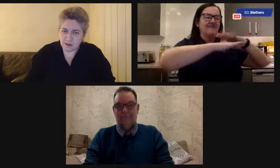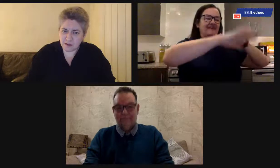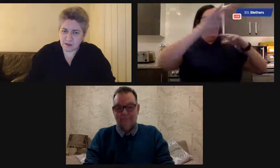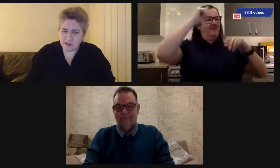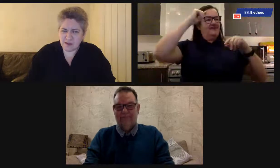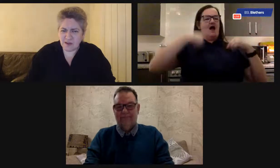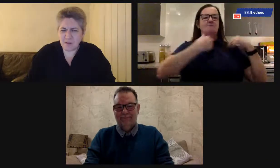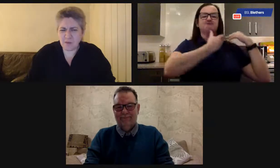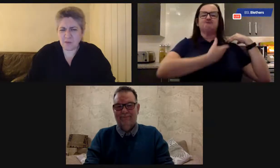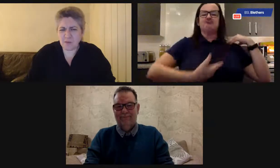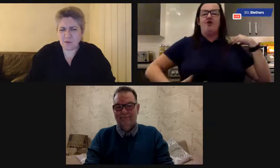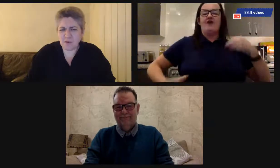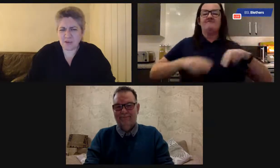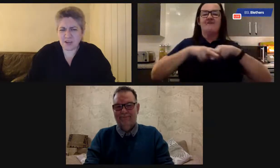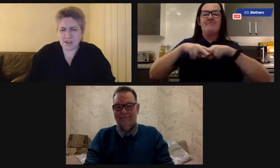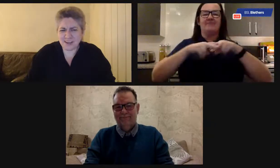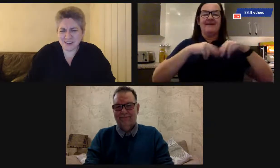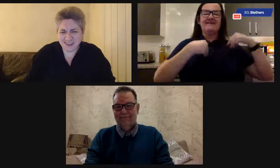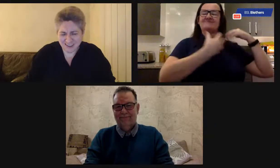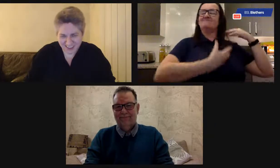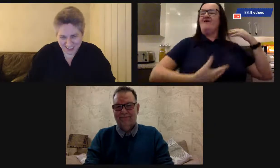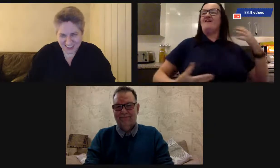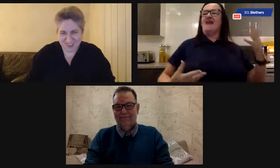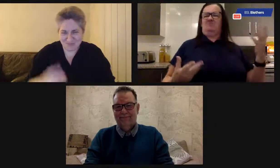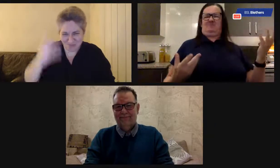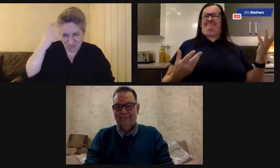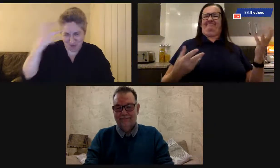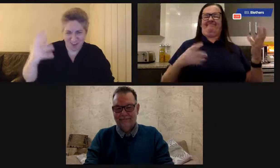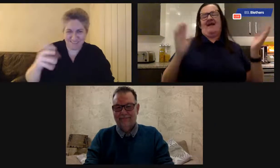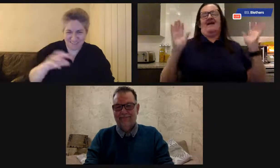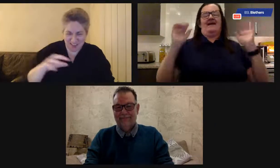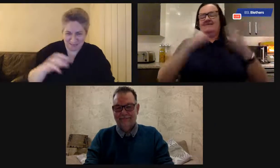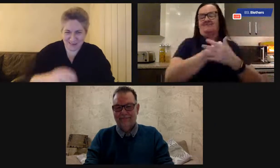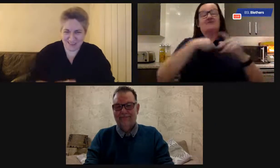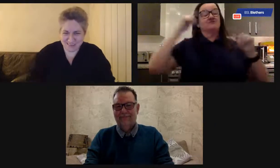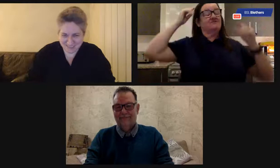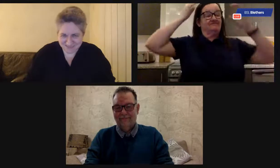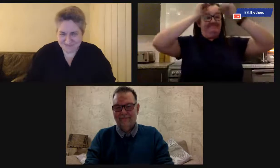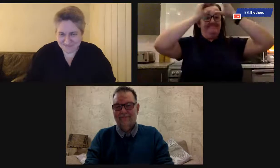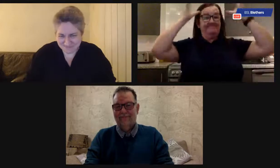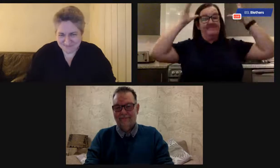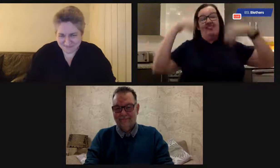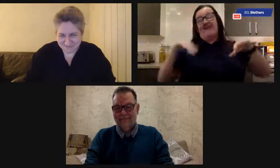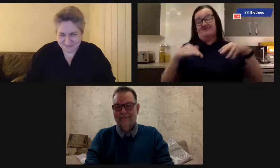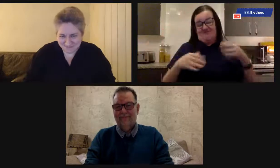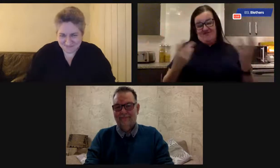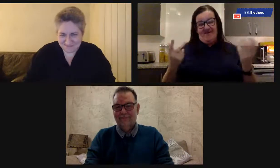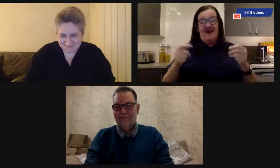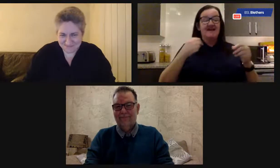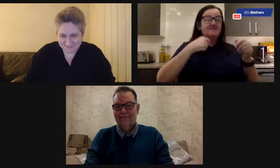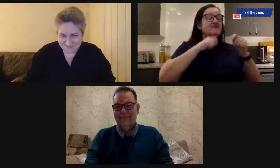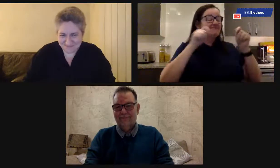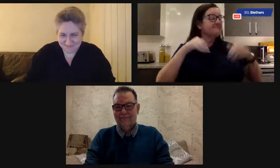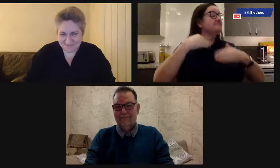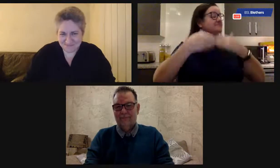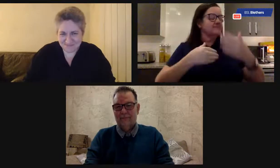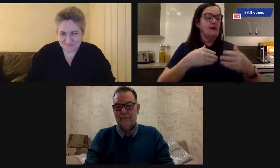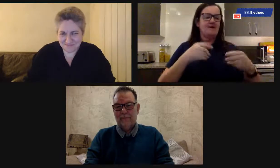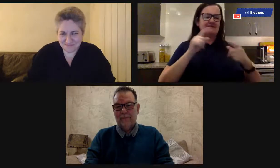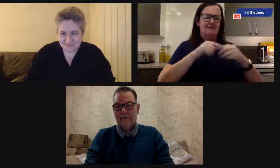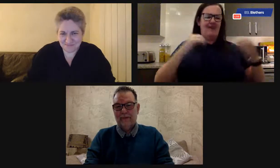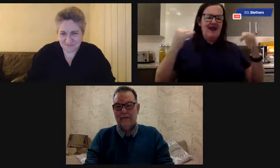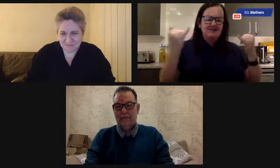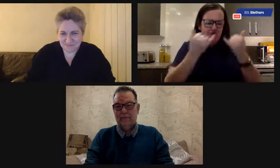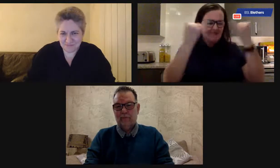absolutely amazing because we were in this castle. We were opening these heavy curtains, feeling like royalty. I just let my